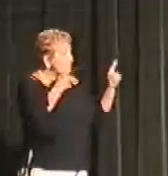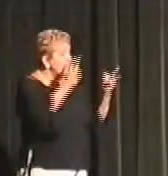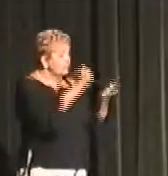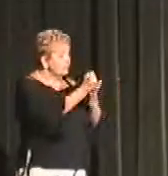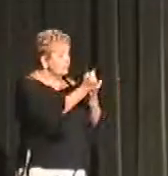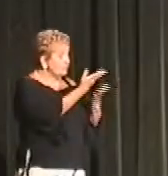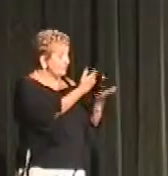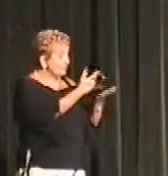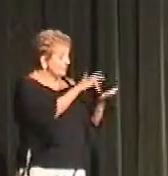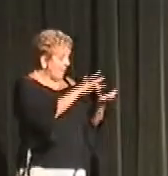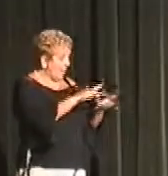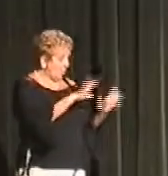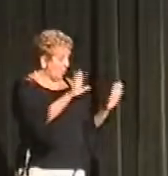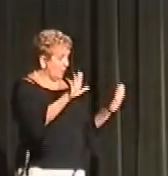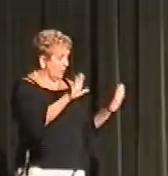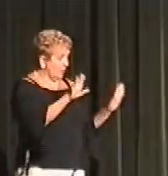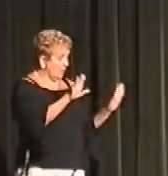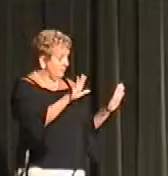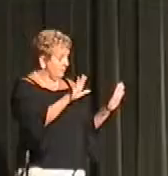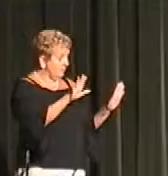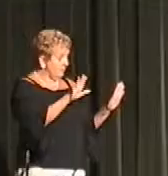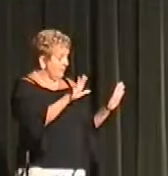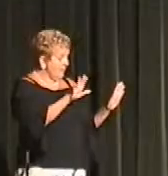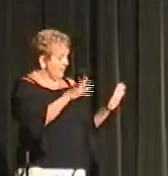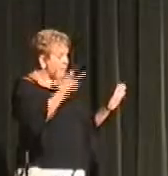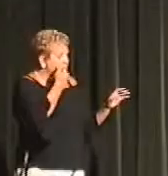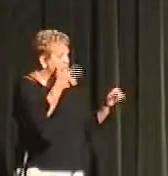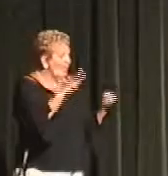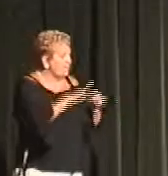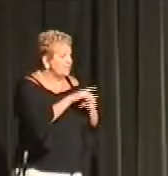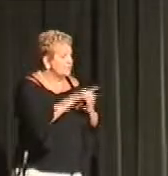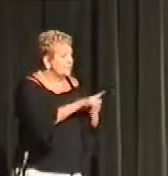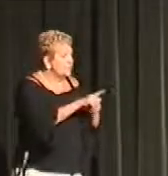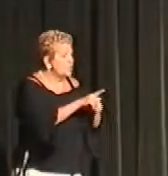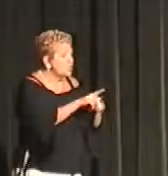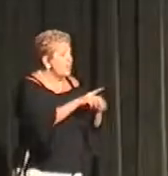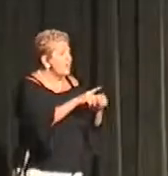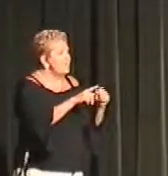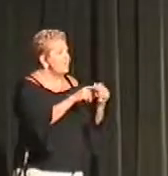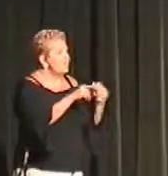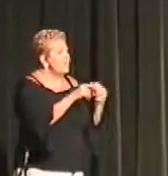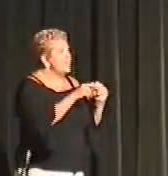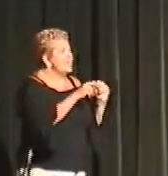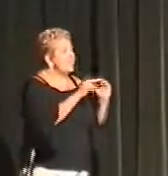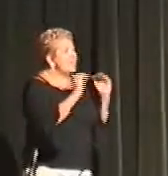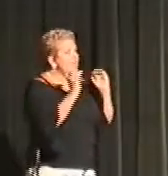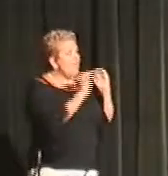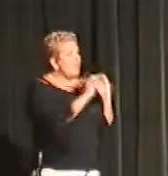center, and it promises you the equivalent of a year of sobriety in 30 days. And I